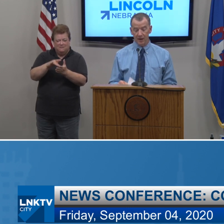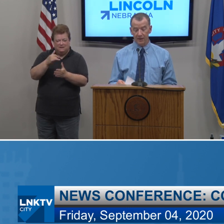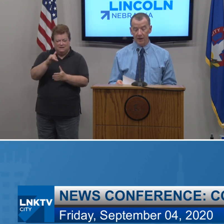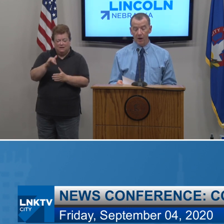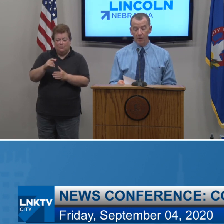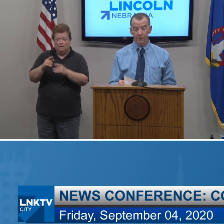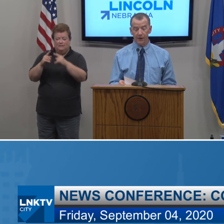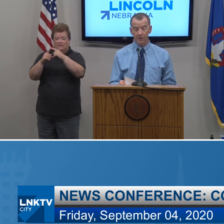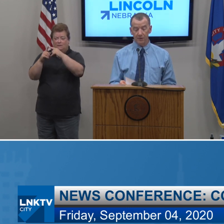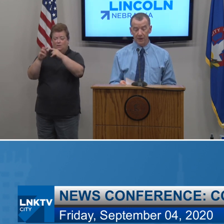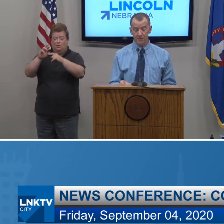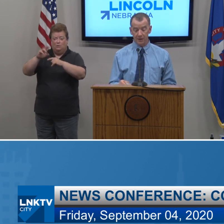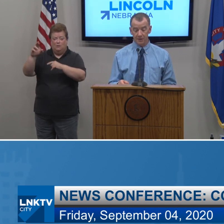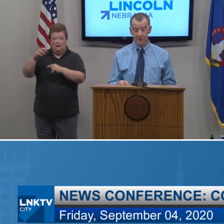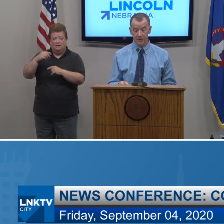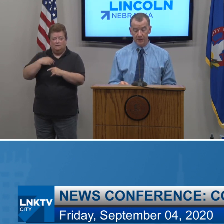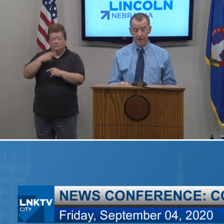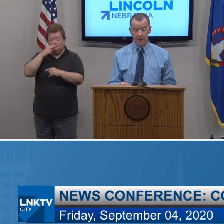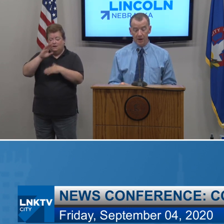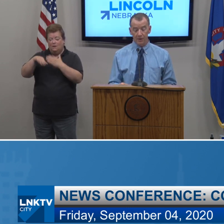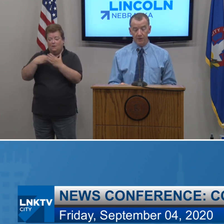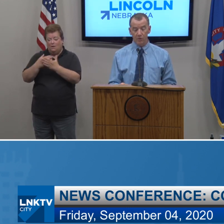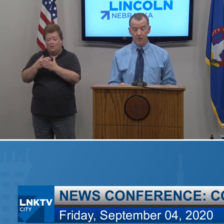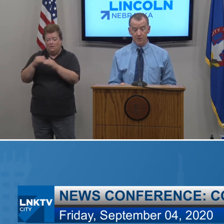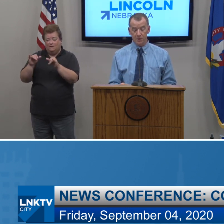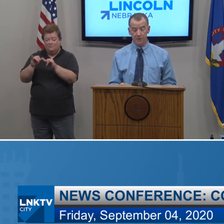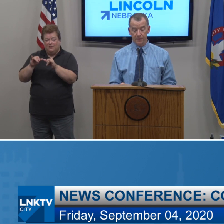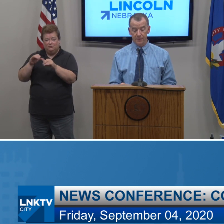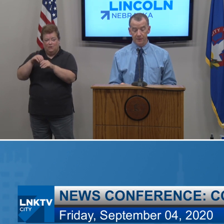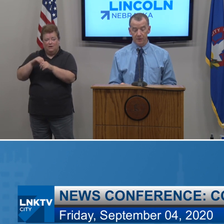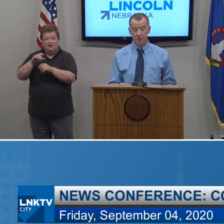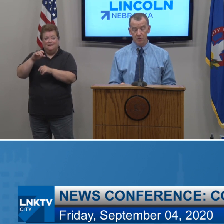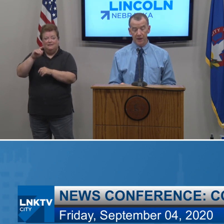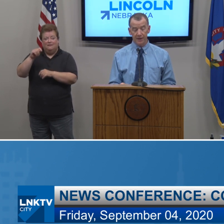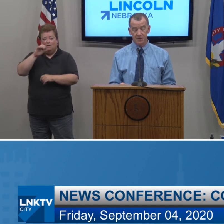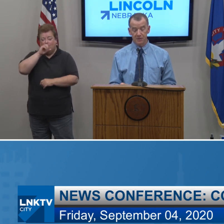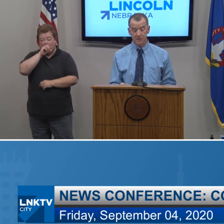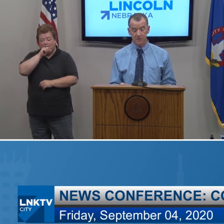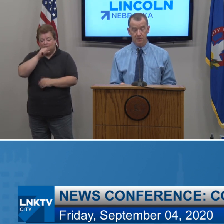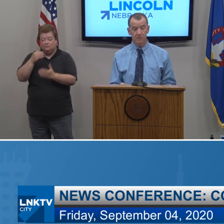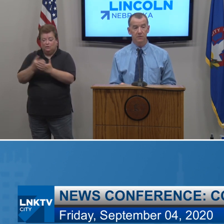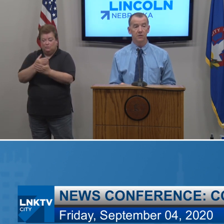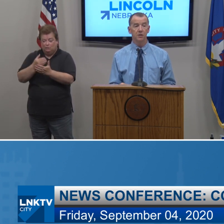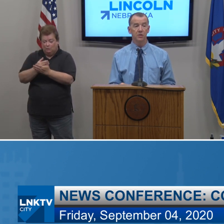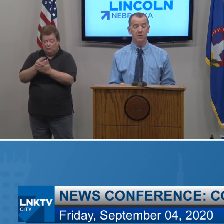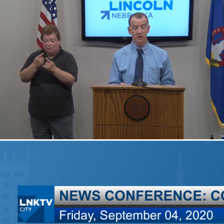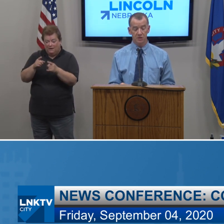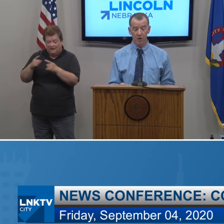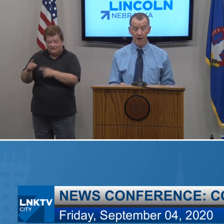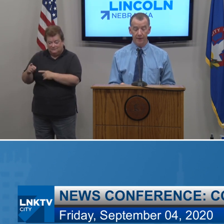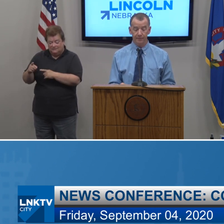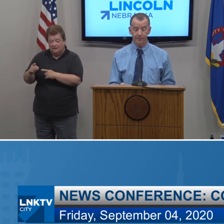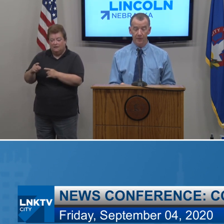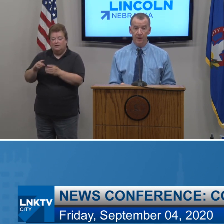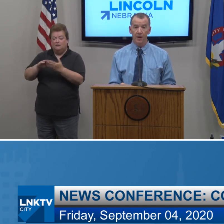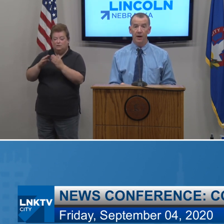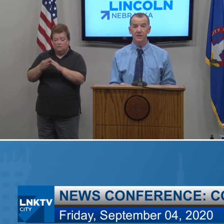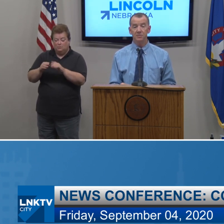see that all the following metrics are in the orange: new cases, community